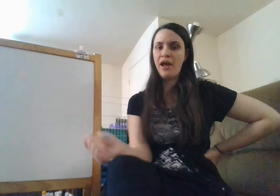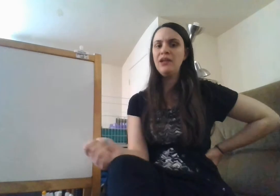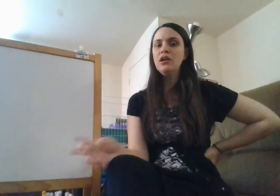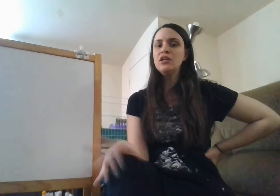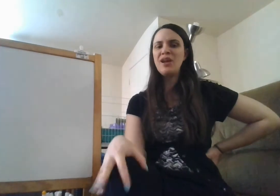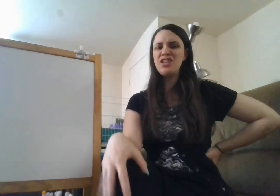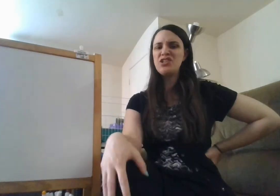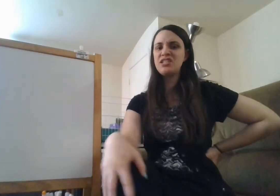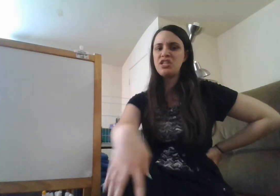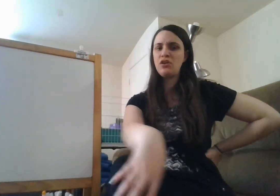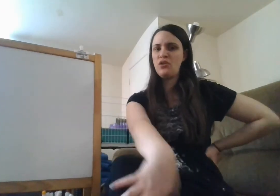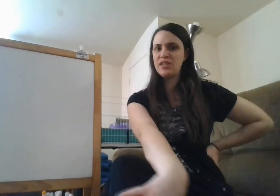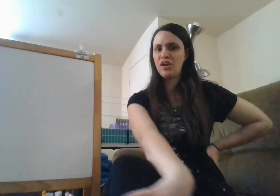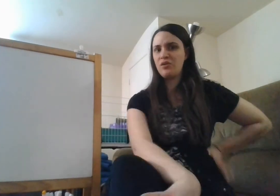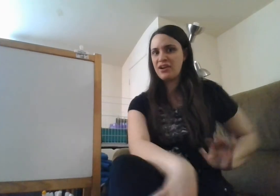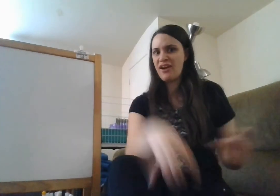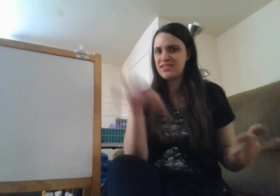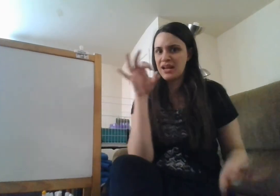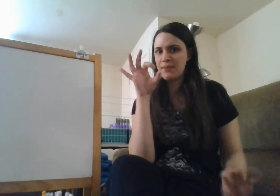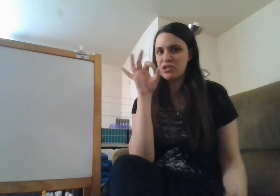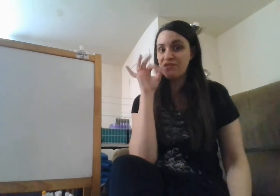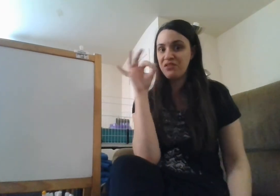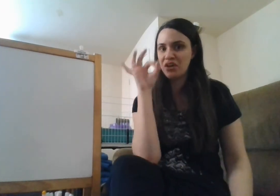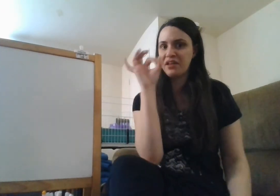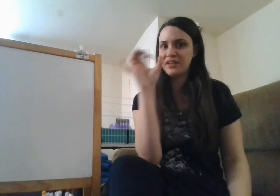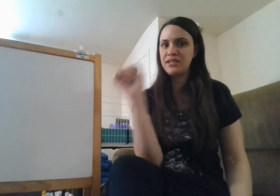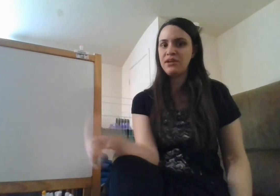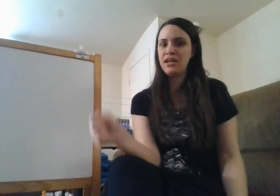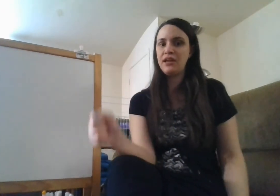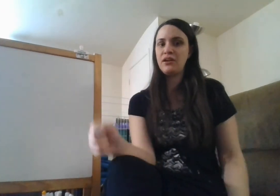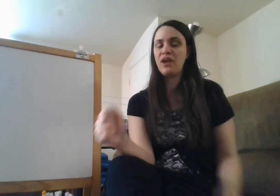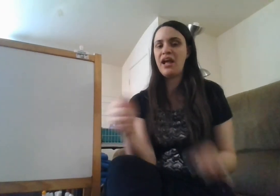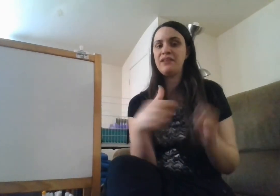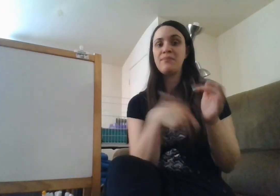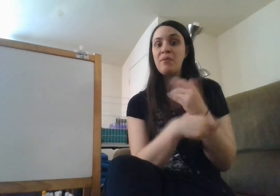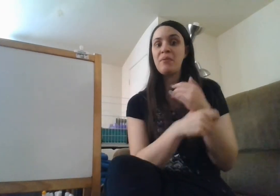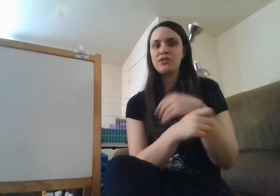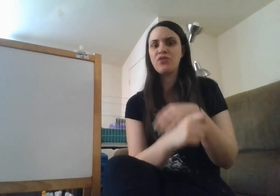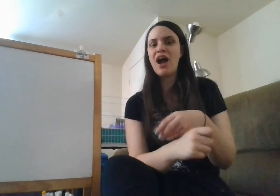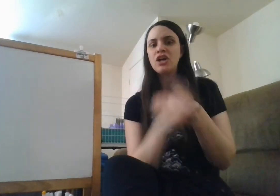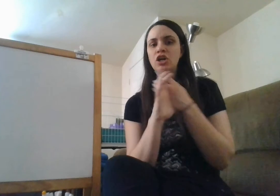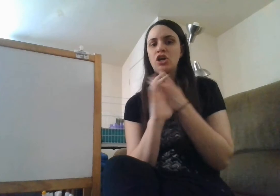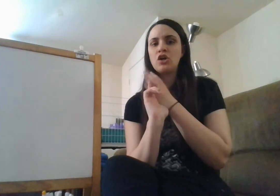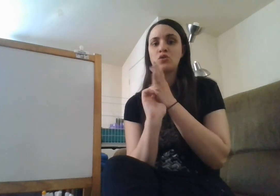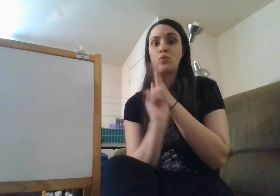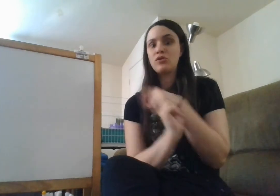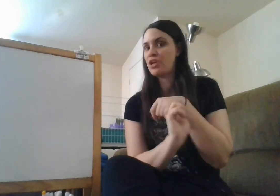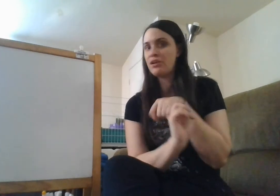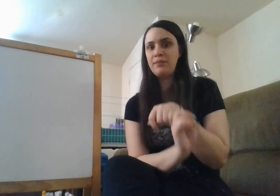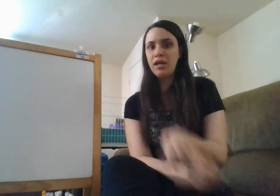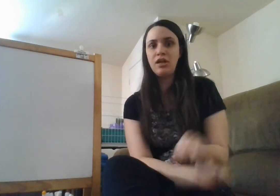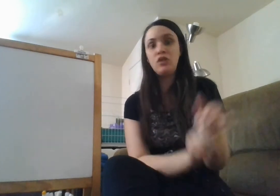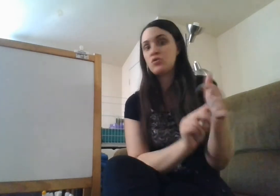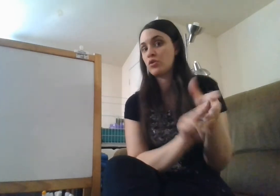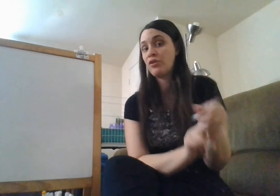okay? So I need you guys to do is like go around your house and get a bunch of little things that you can eat, okay? Like maybe a bunch of crackers or jelly beans or